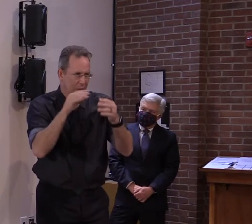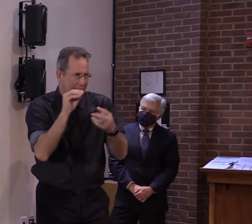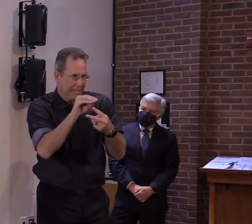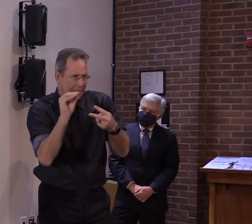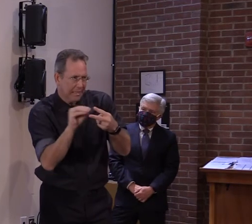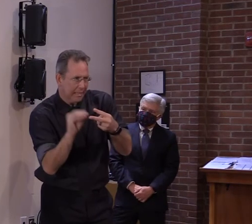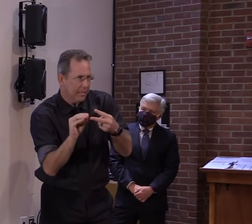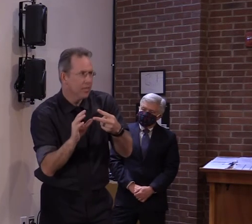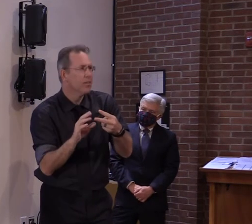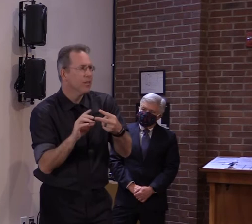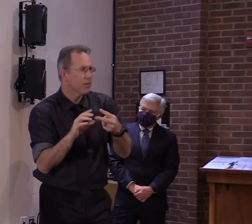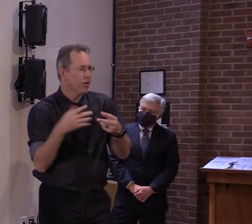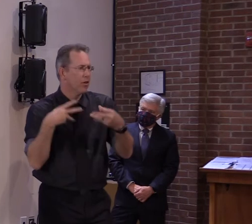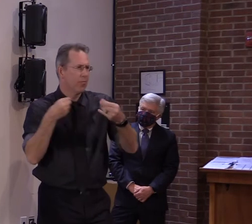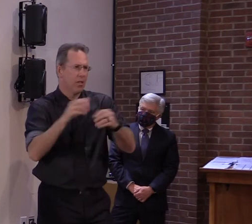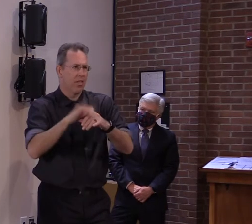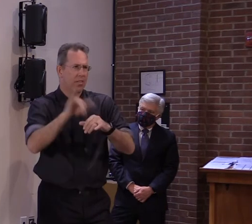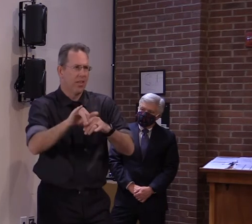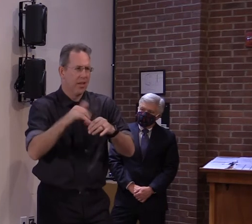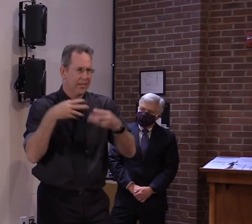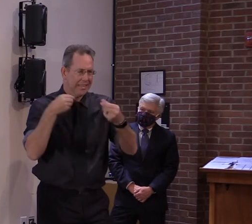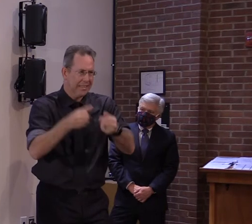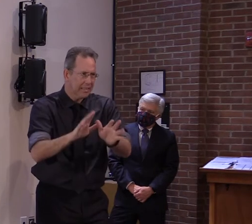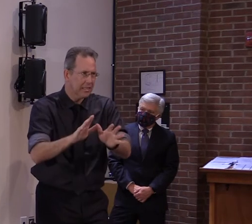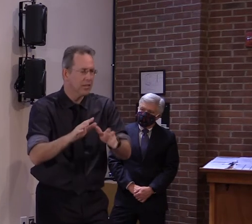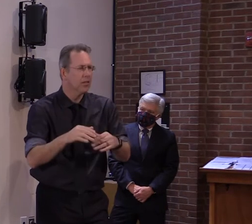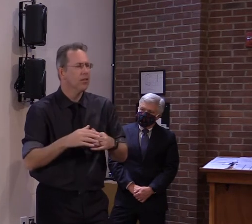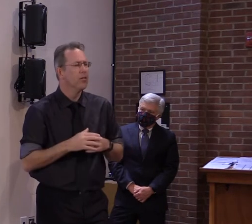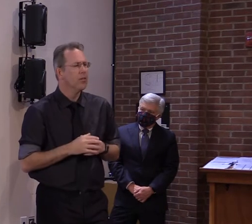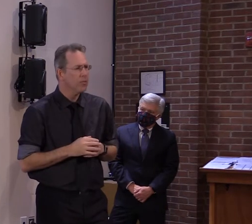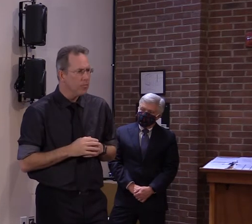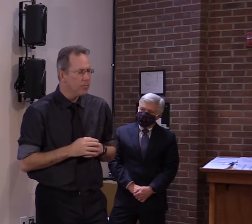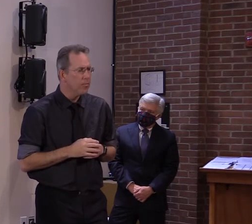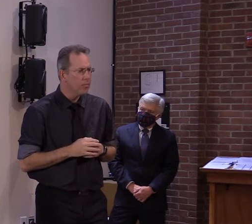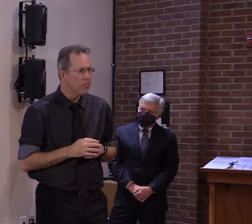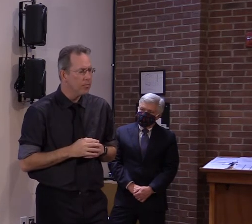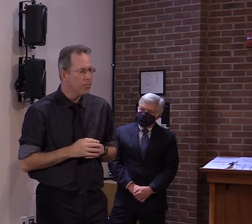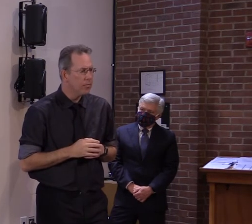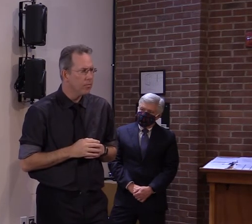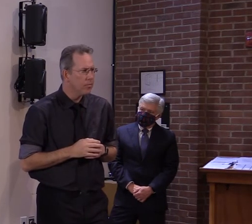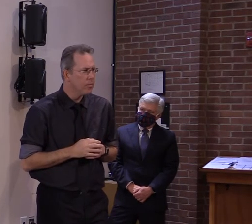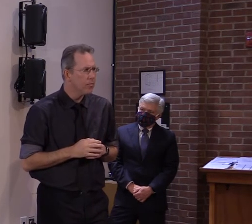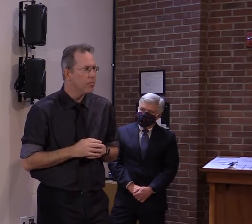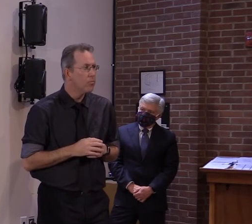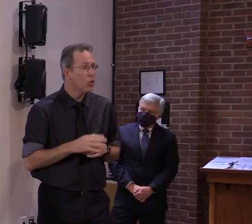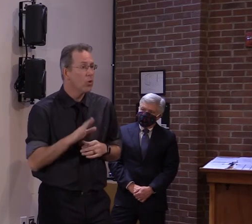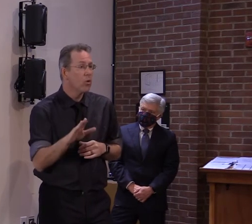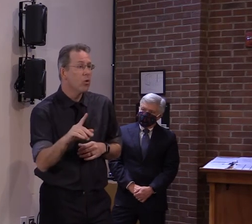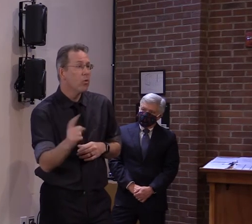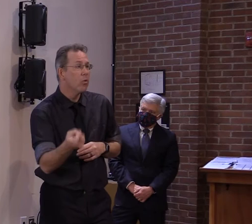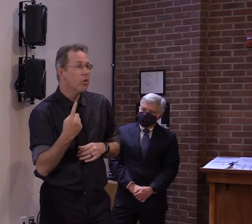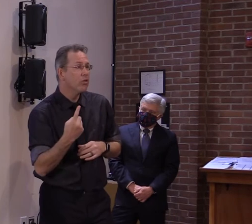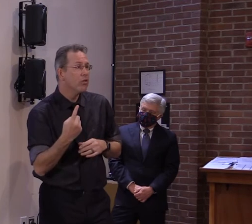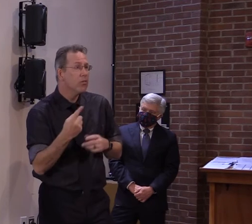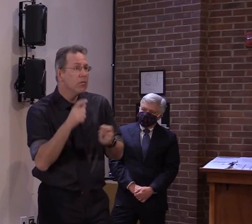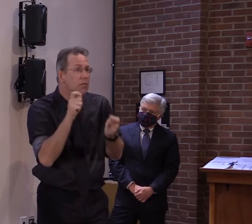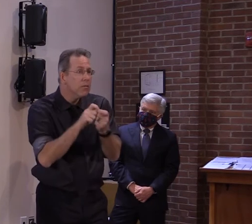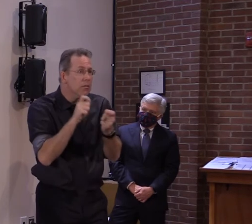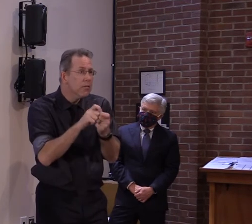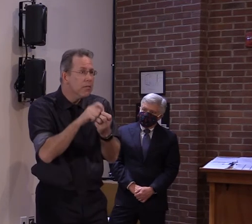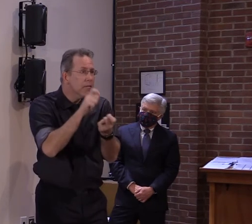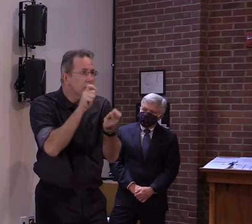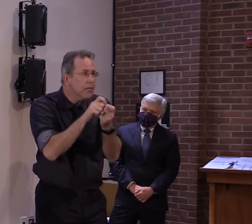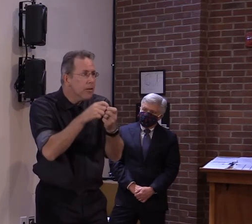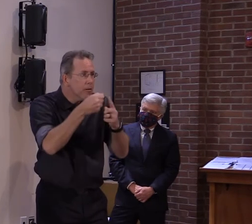our testing, we thought we should utilize some of the money that we see, but I don't know. I don't have a sense as to if and